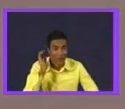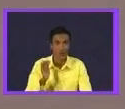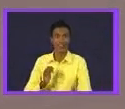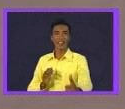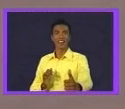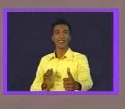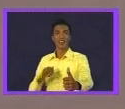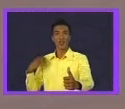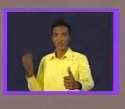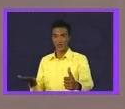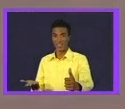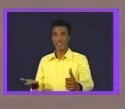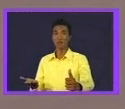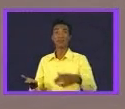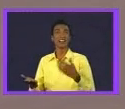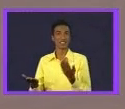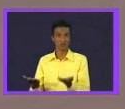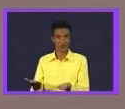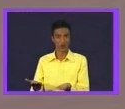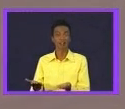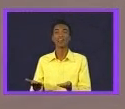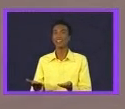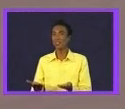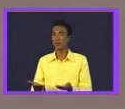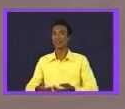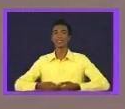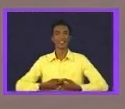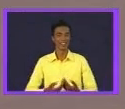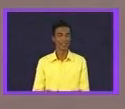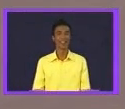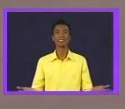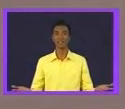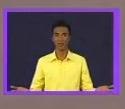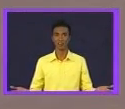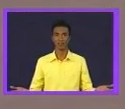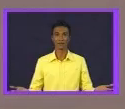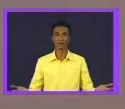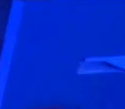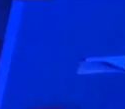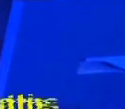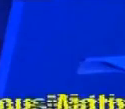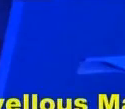You're right! 3 plus 4 equals 7.